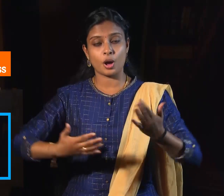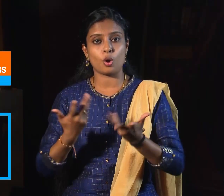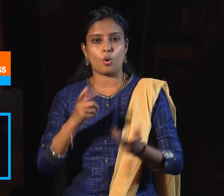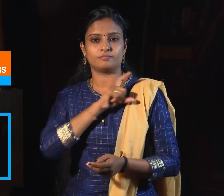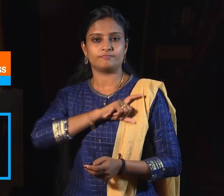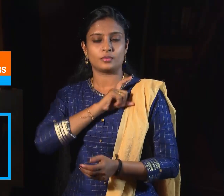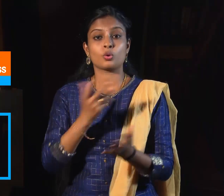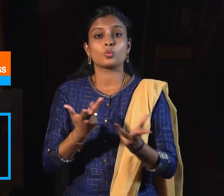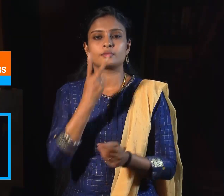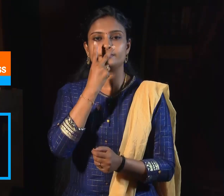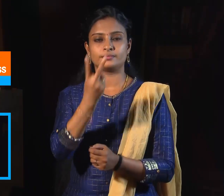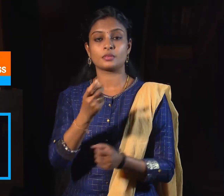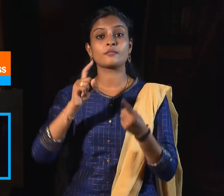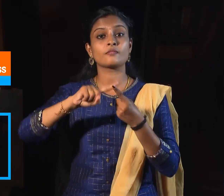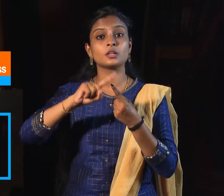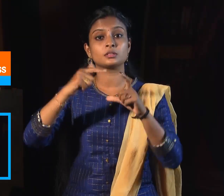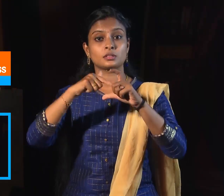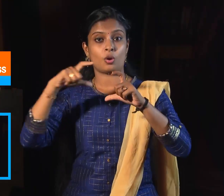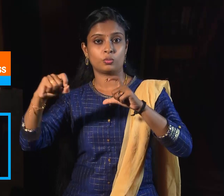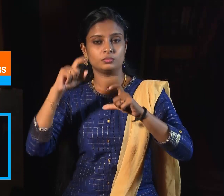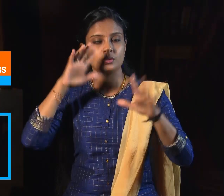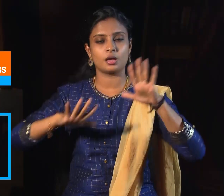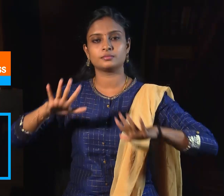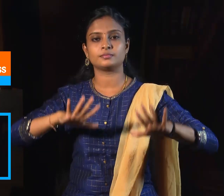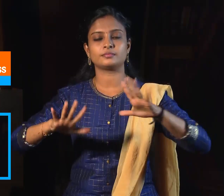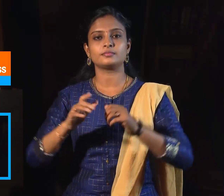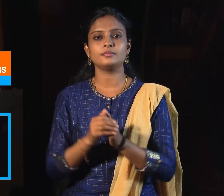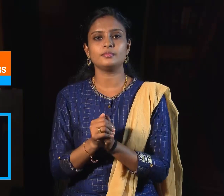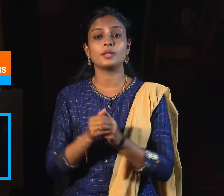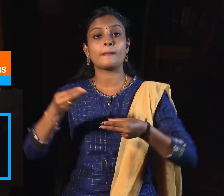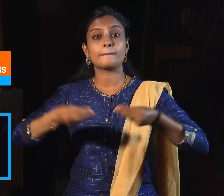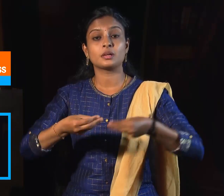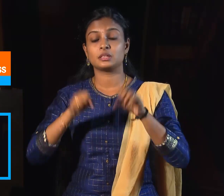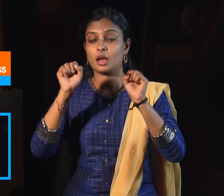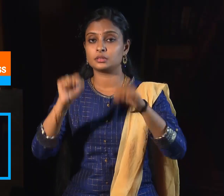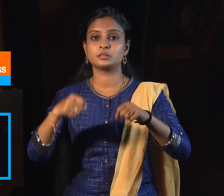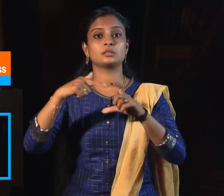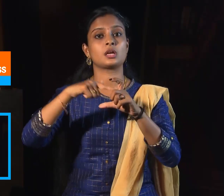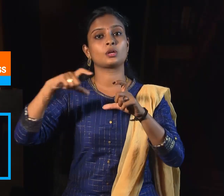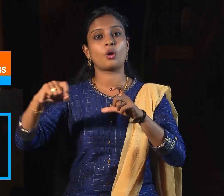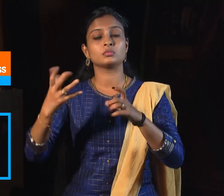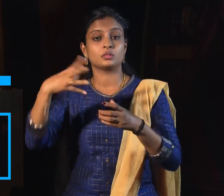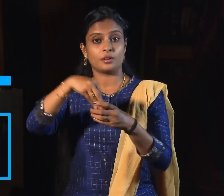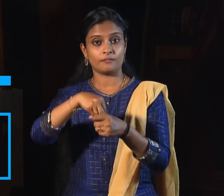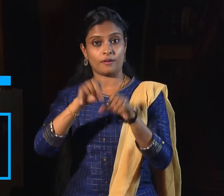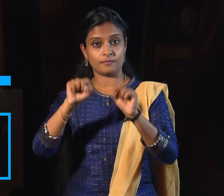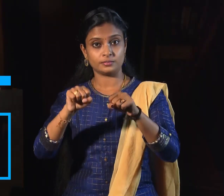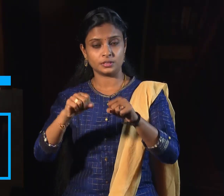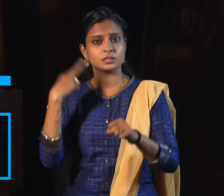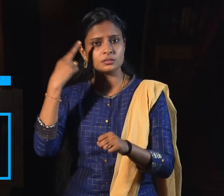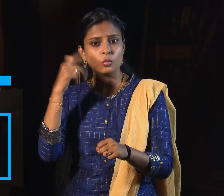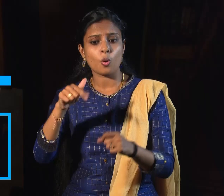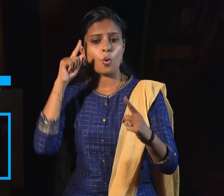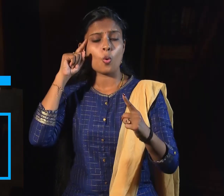First, economic activity. Business is an economic activity as it is conducted with the